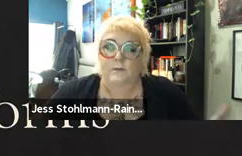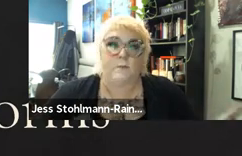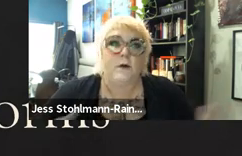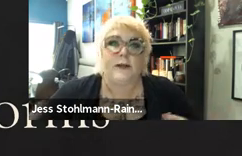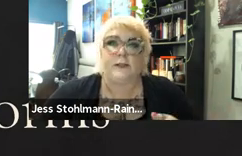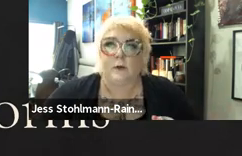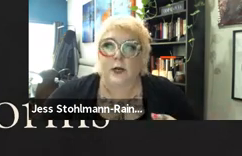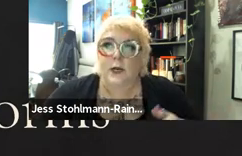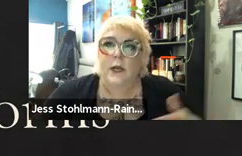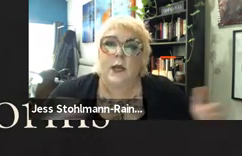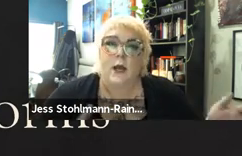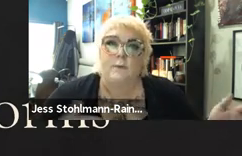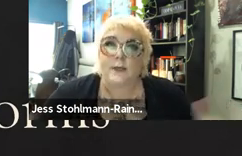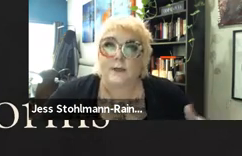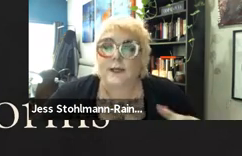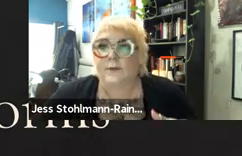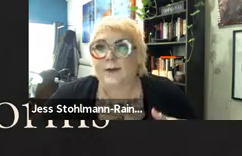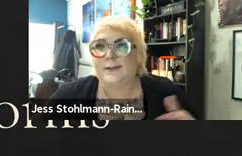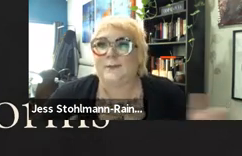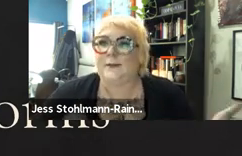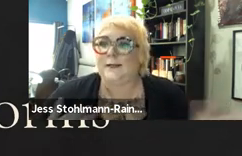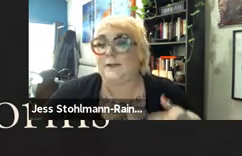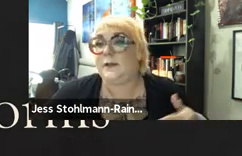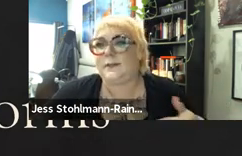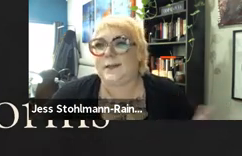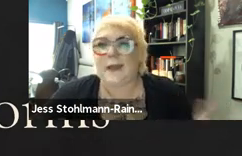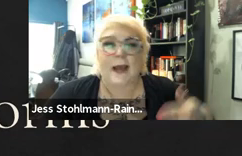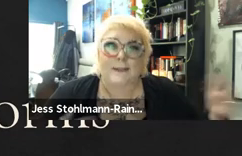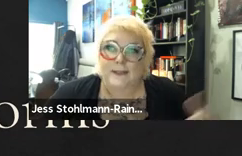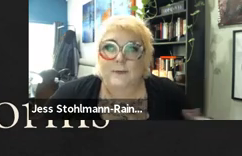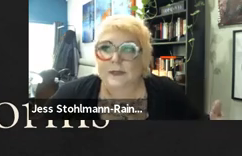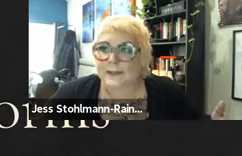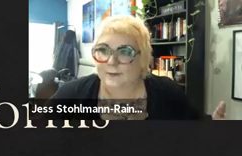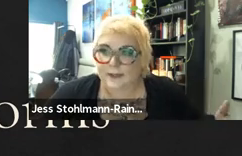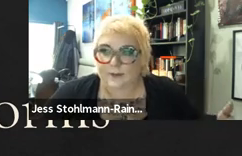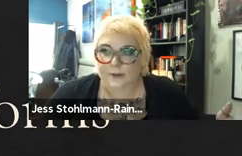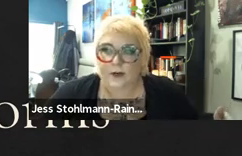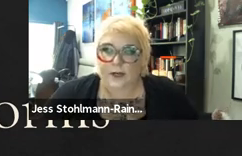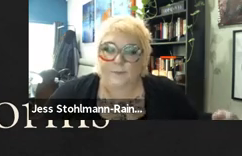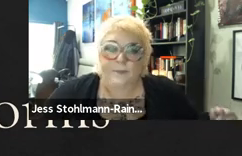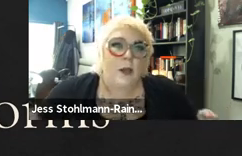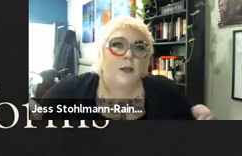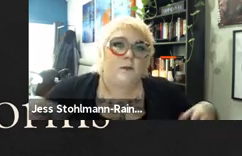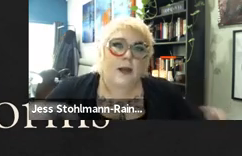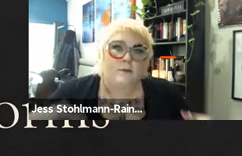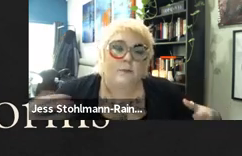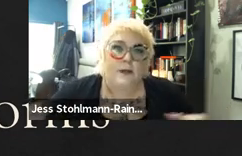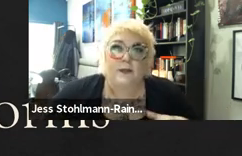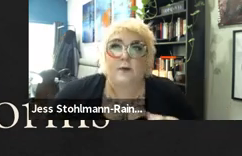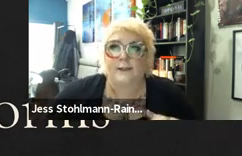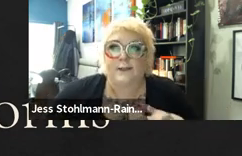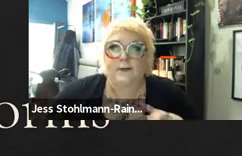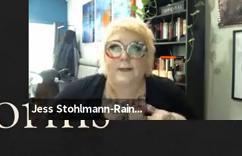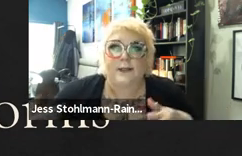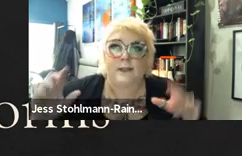work so that we're moving toward um reducing funding to police and reducing the access that police have to the community so as we're